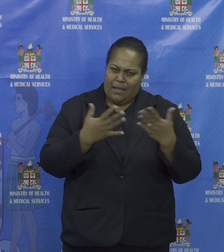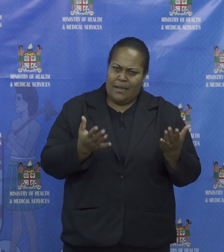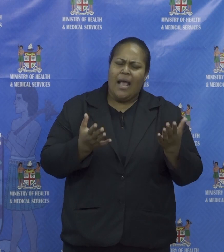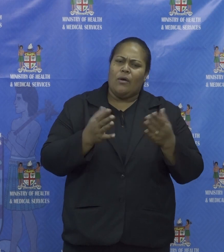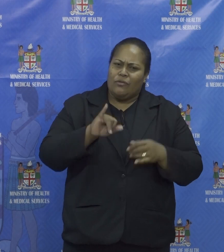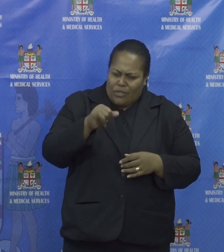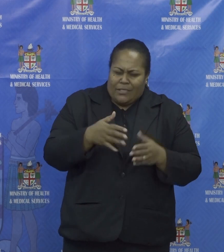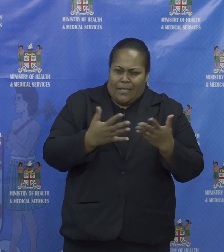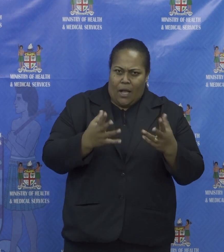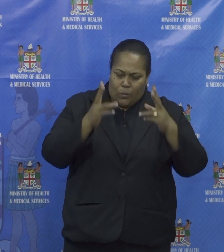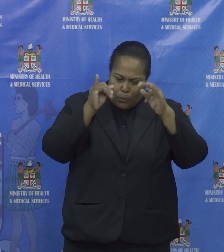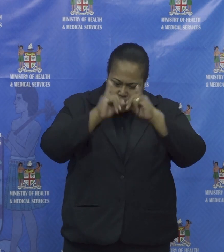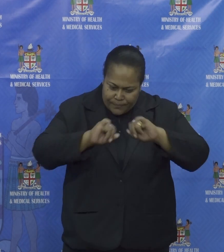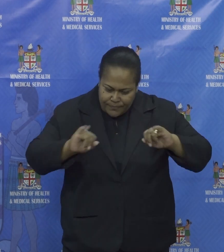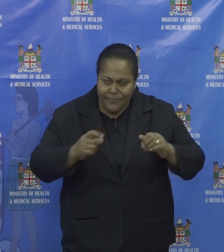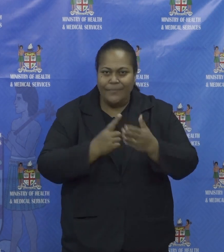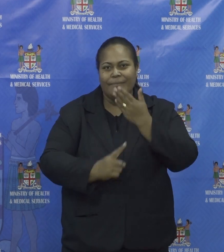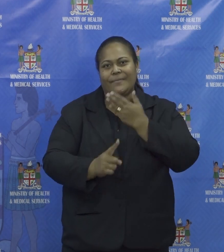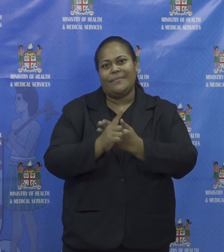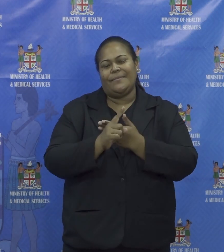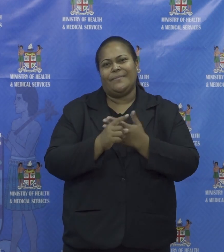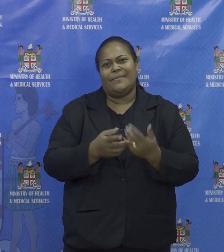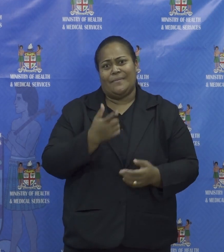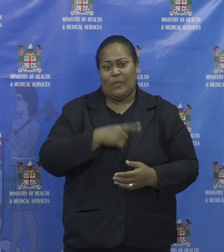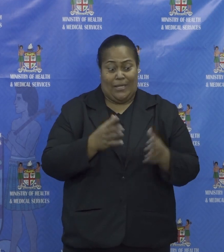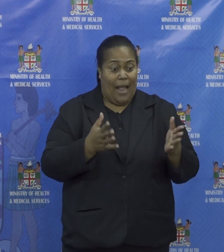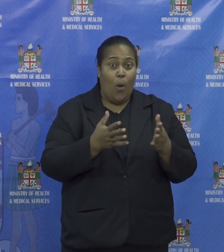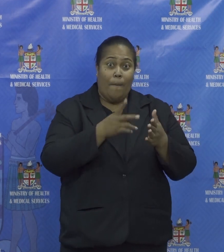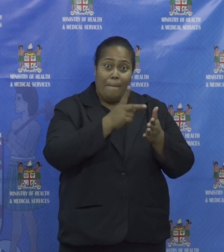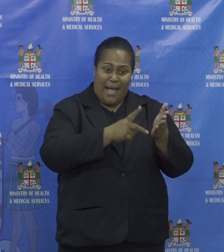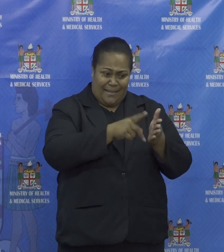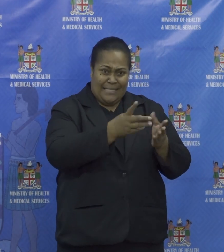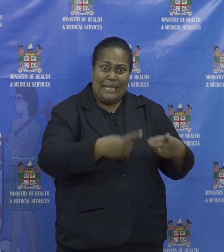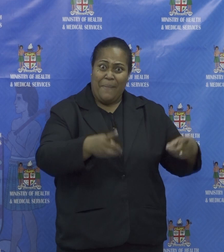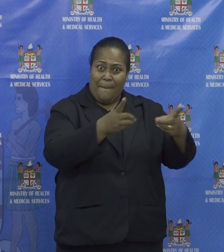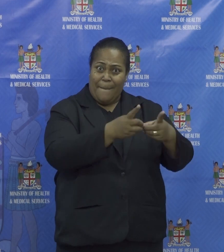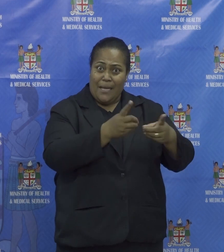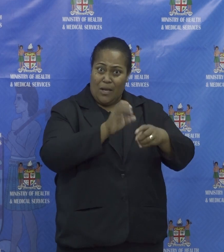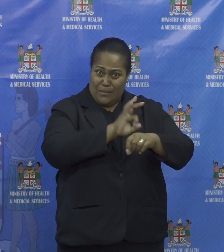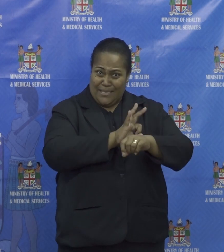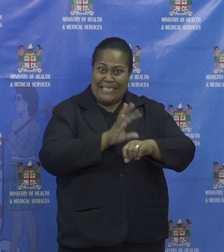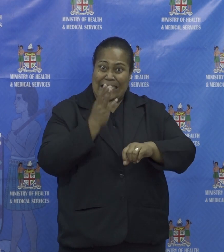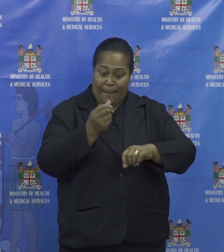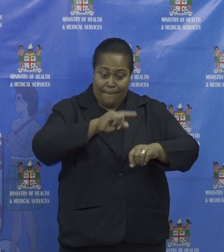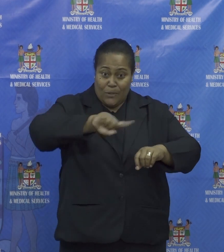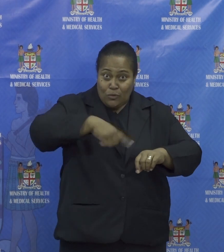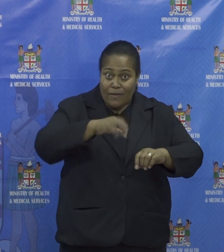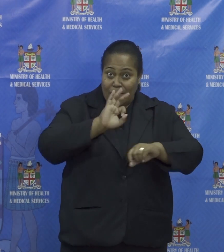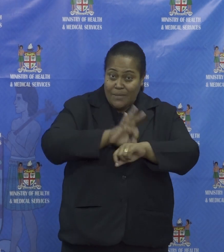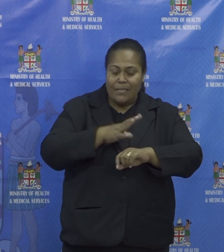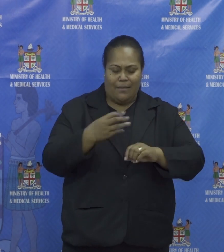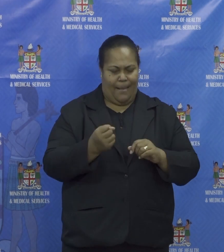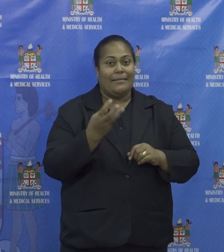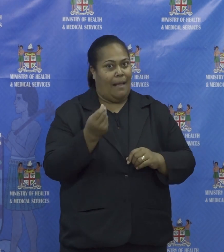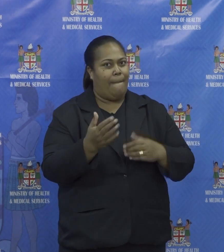investigation for the number of cases. Nonetheless, there are parts of the hospital that are now closed to the staff, to the people, while